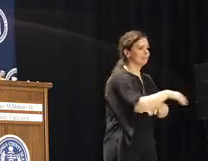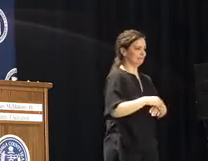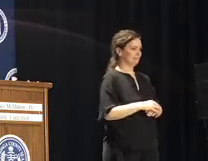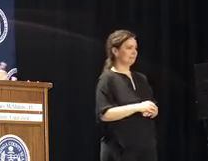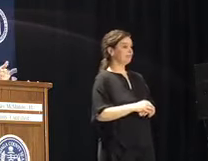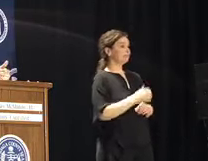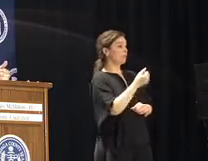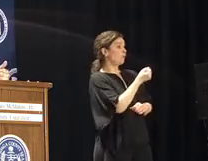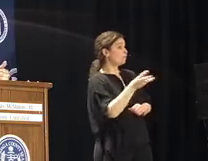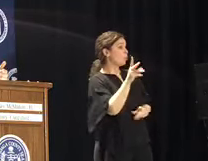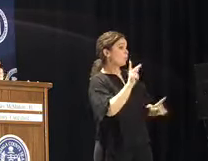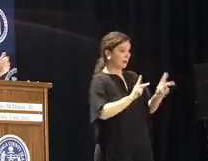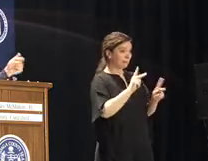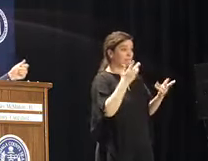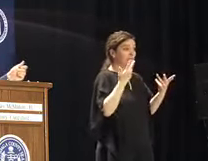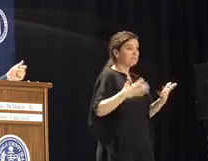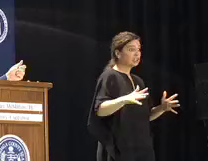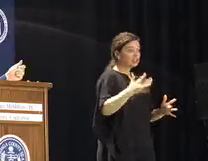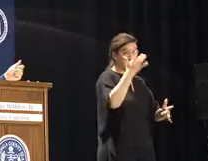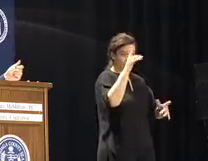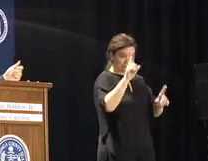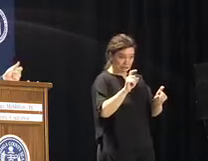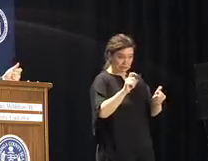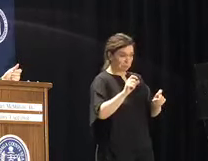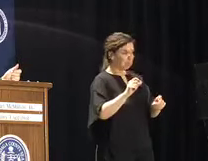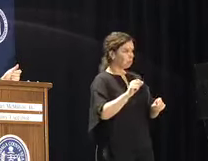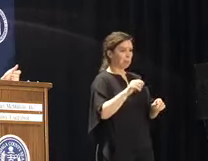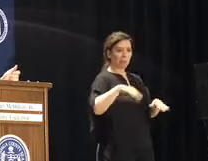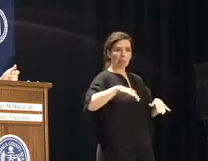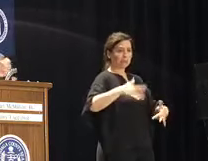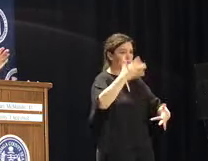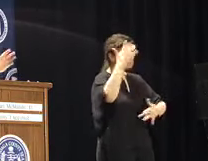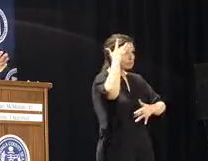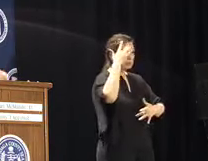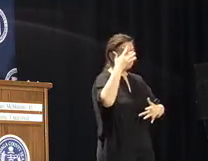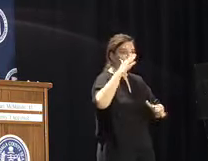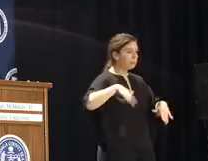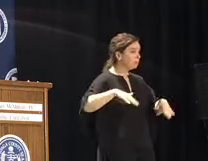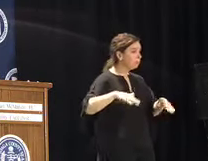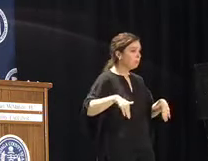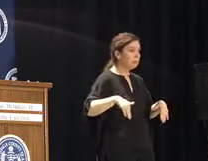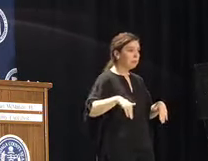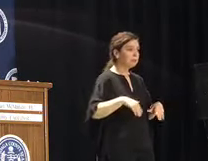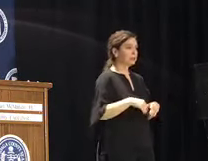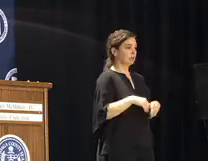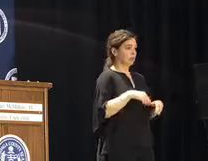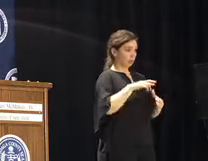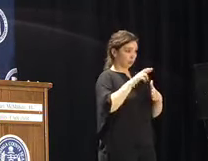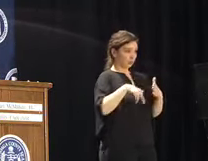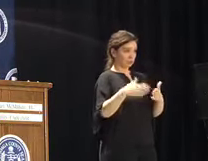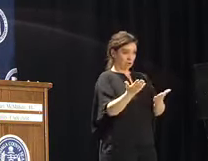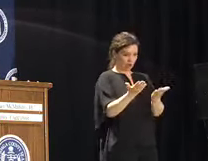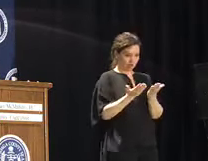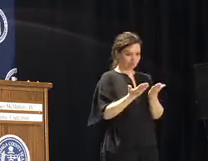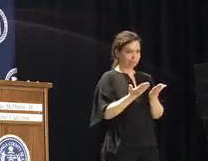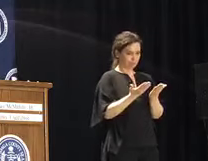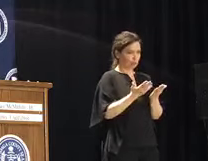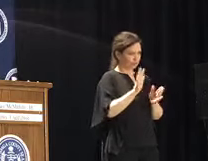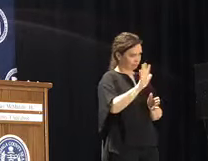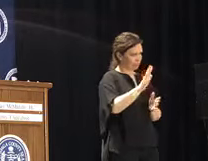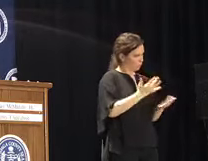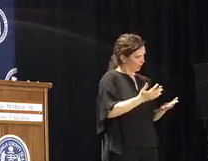Just like we were talking about weeks ago before we had cases, we had a rule, and it made sense. If you're sick, don't go to